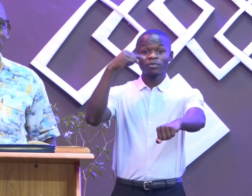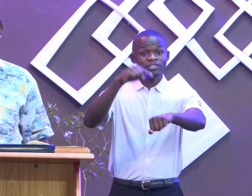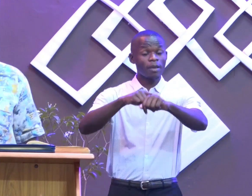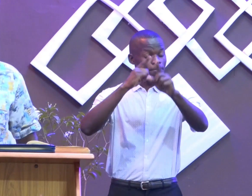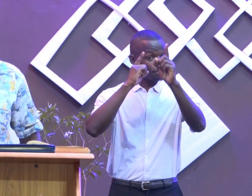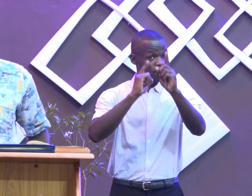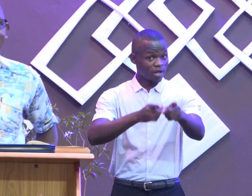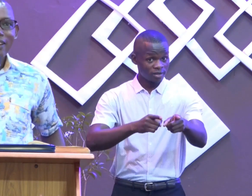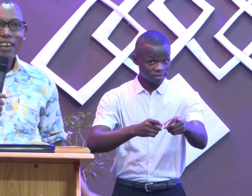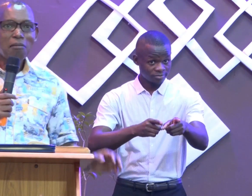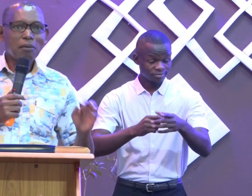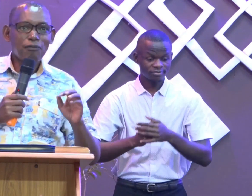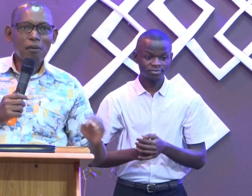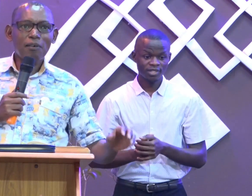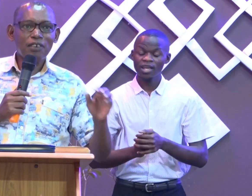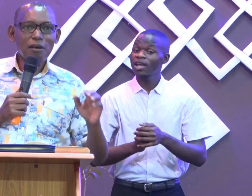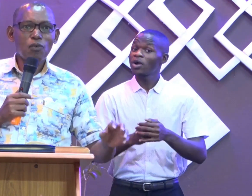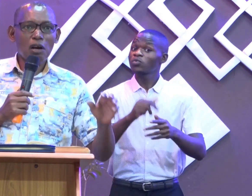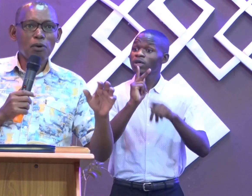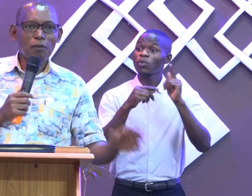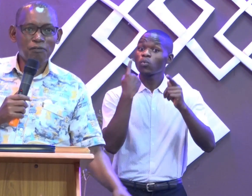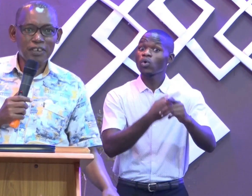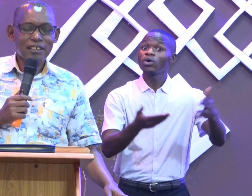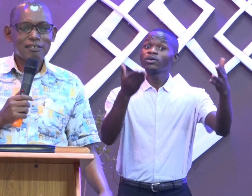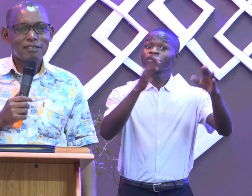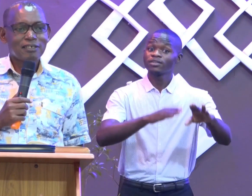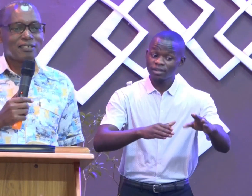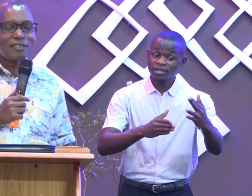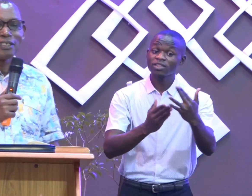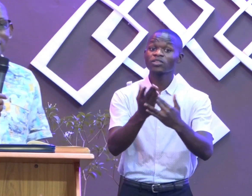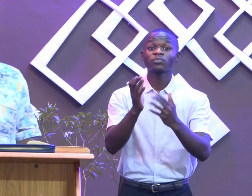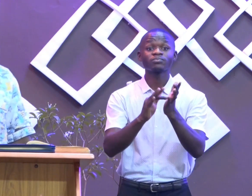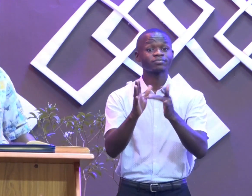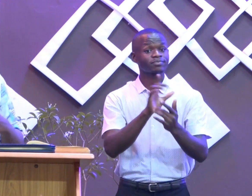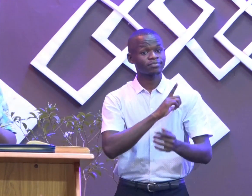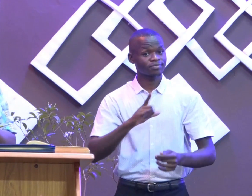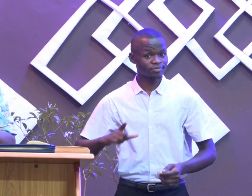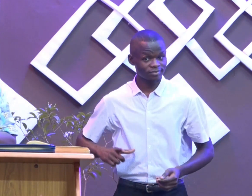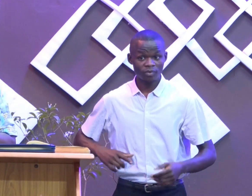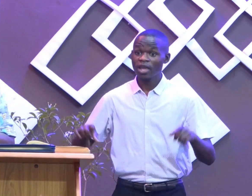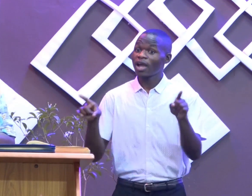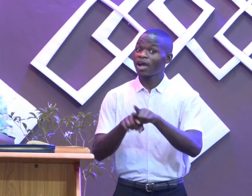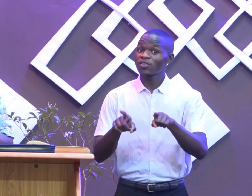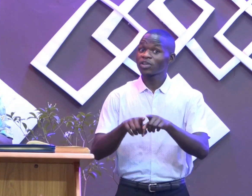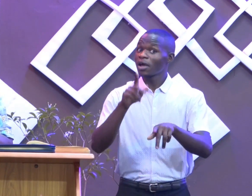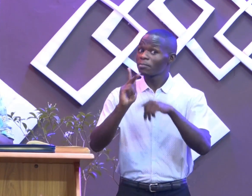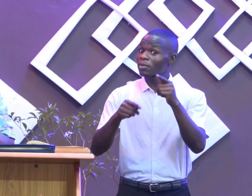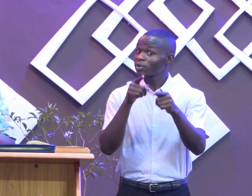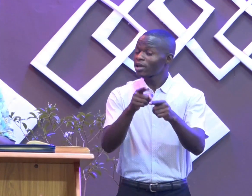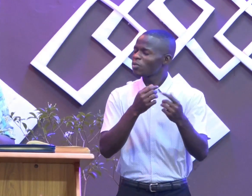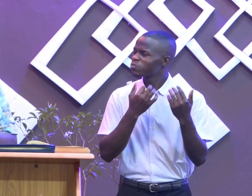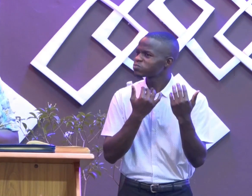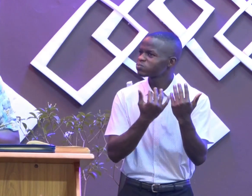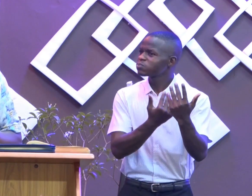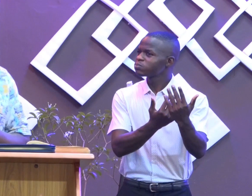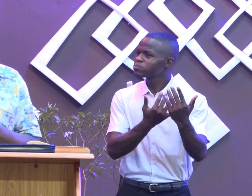A time is going to come. Eri abo abafu abaafiira mu Mukama waffe. And to the dead who died in our Lord Jesus Christ. N'abo abalisangibwa nga balindiridde okujja